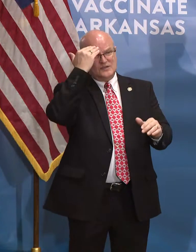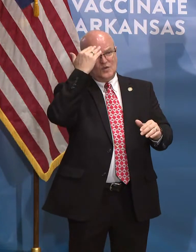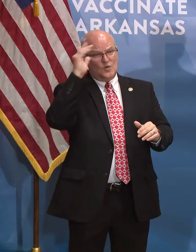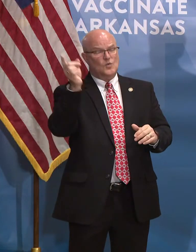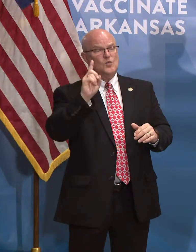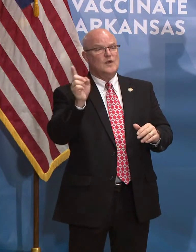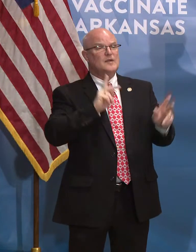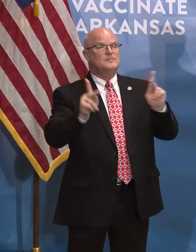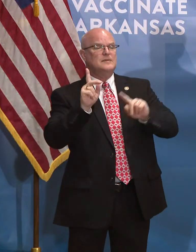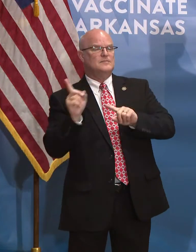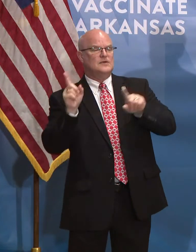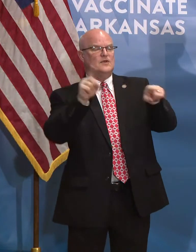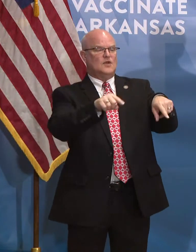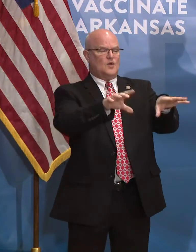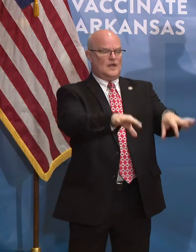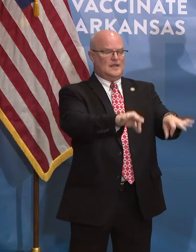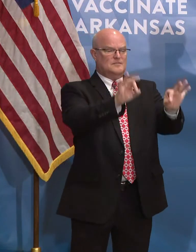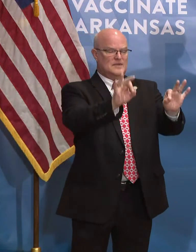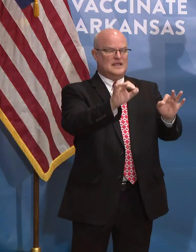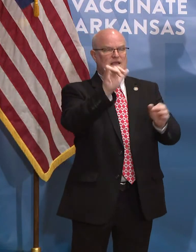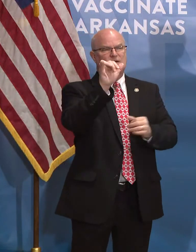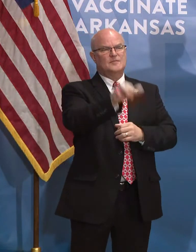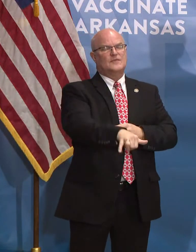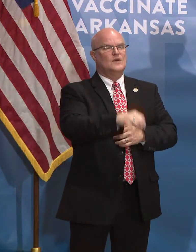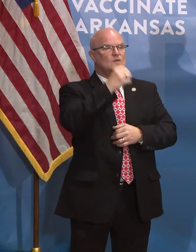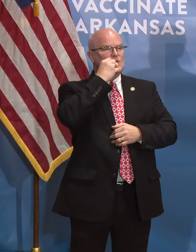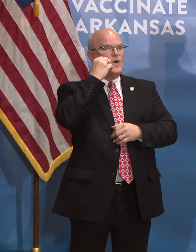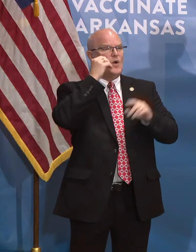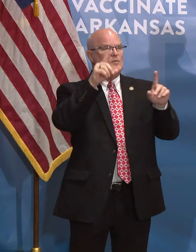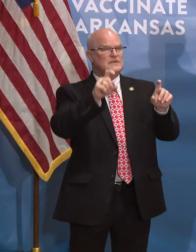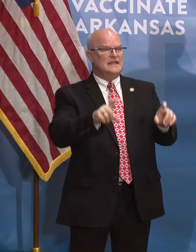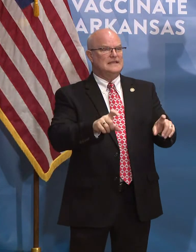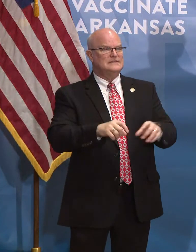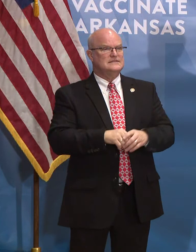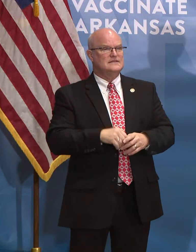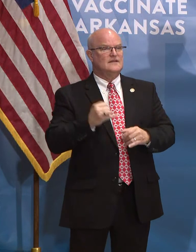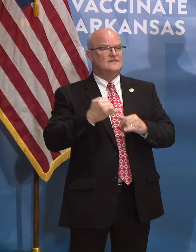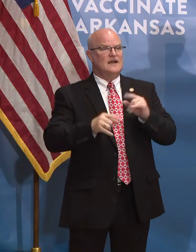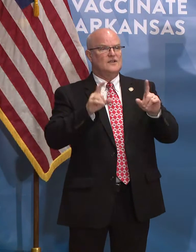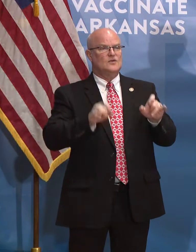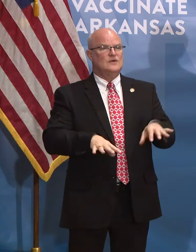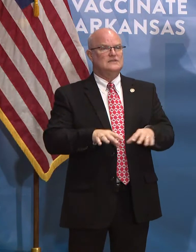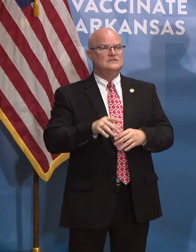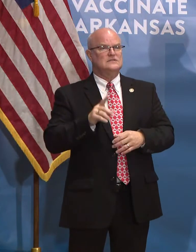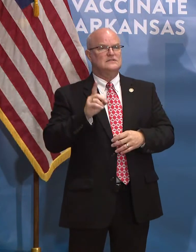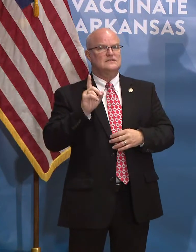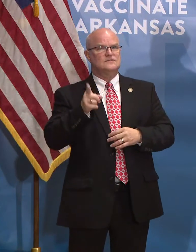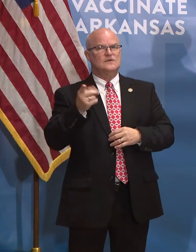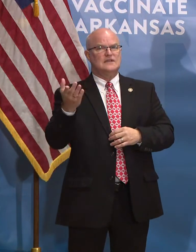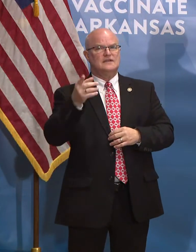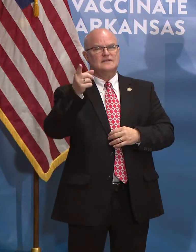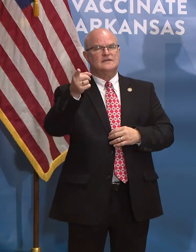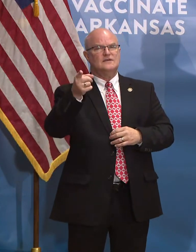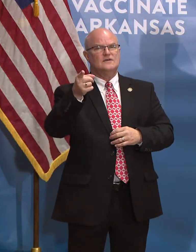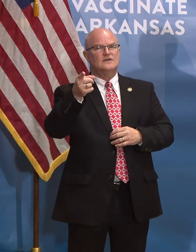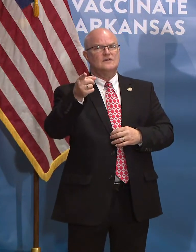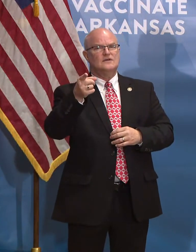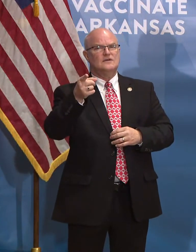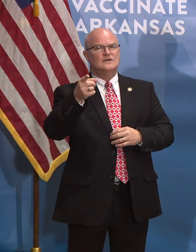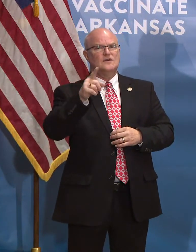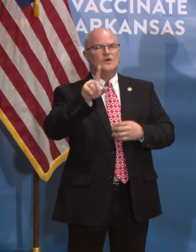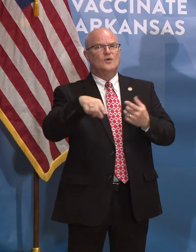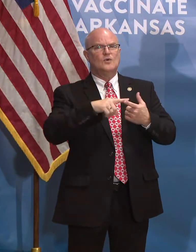where the public can get those home tests. Final question. We have one back here. When